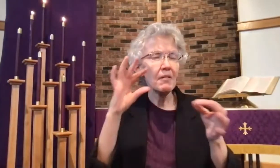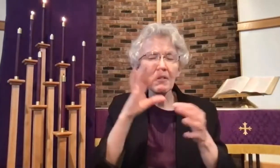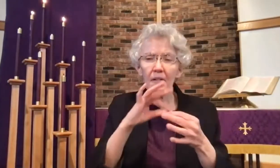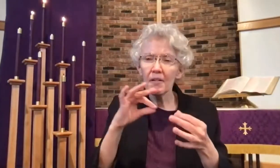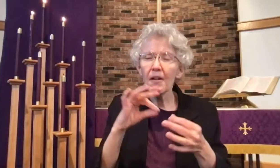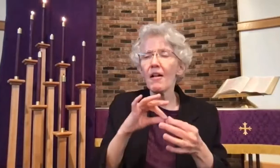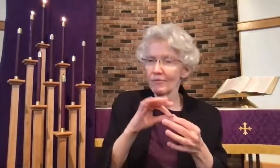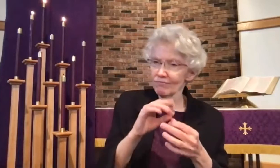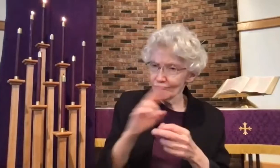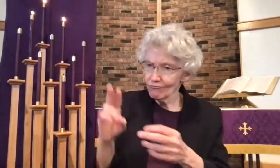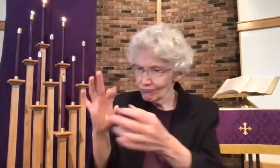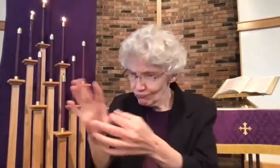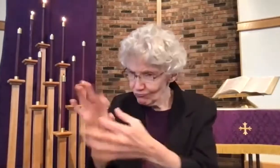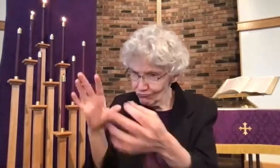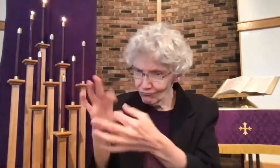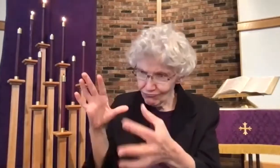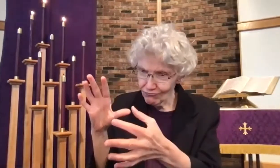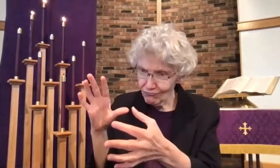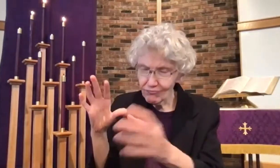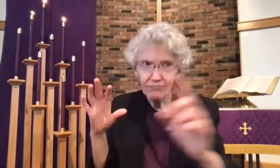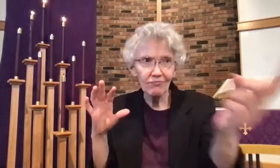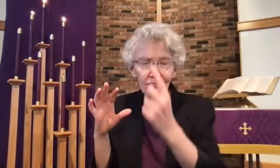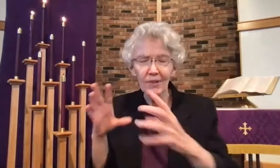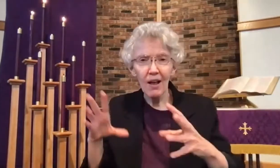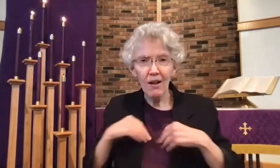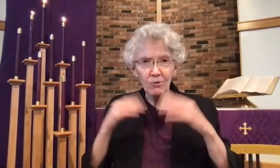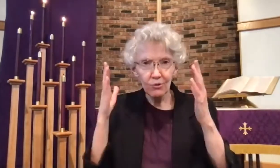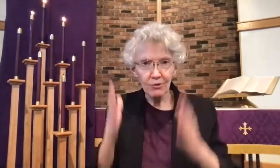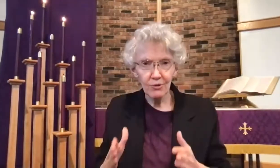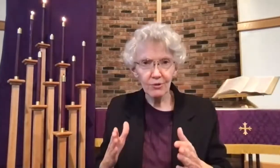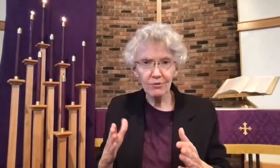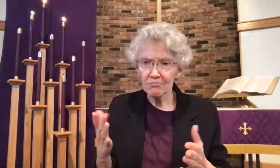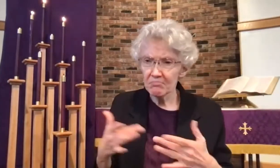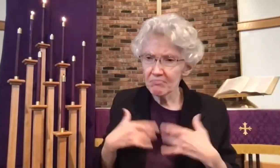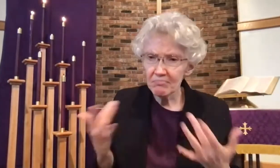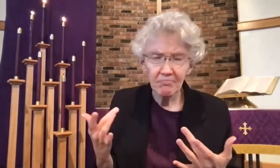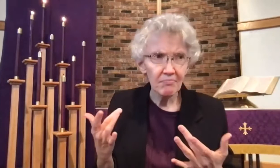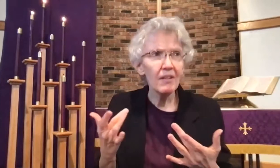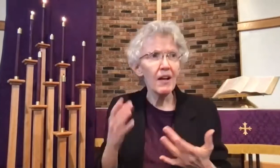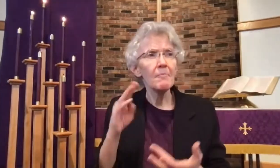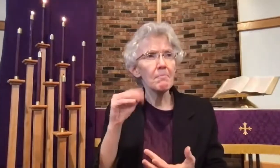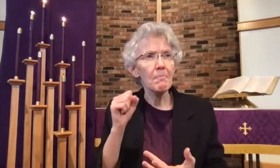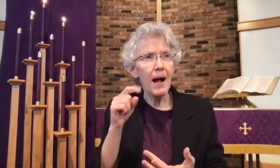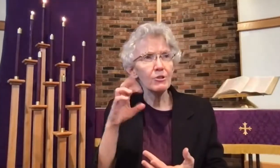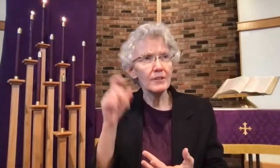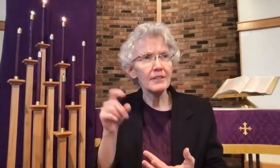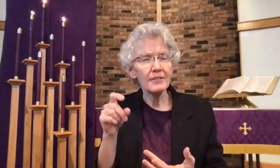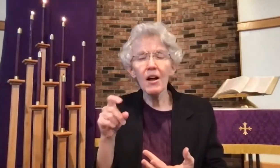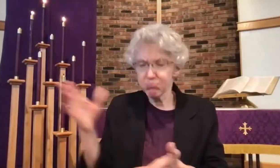exactly like Jesus told them. They untied it, but its owners came out. They said to the